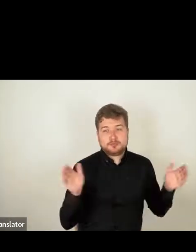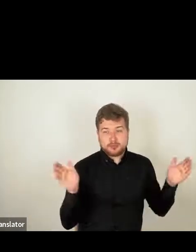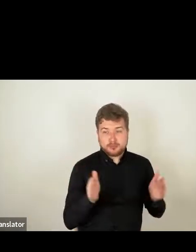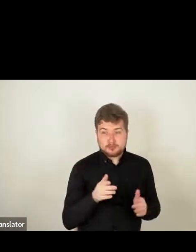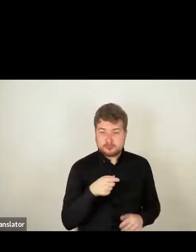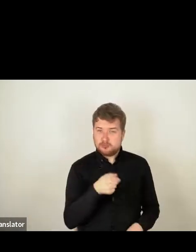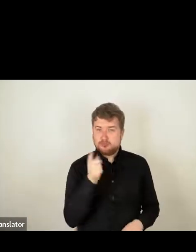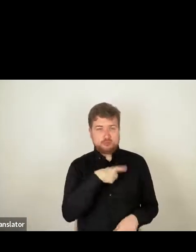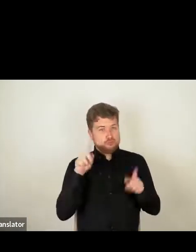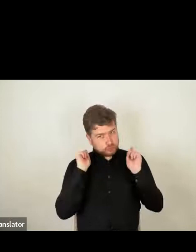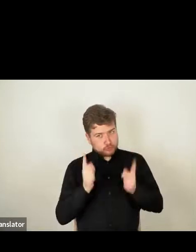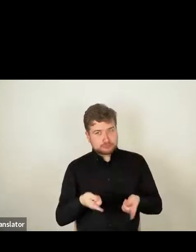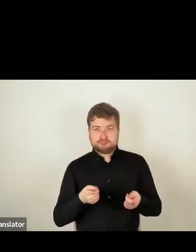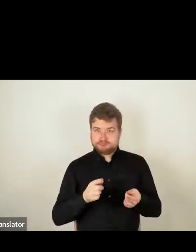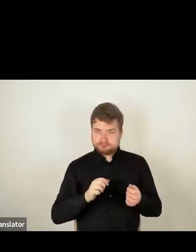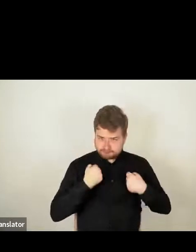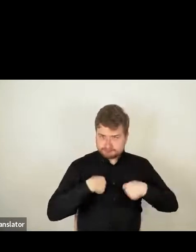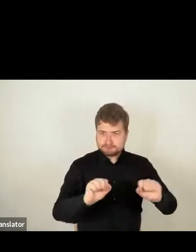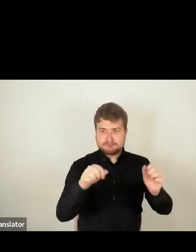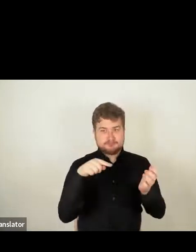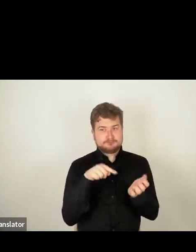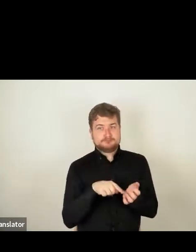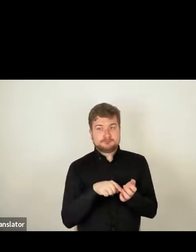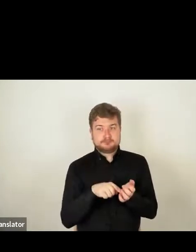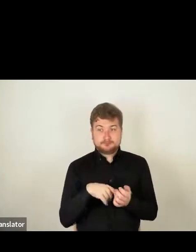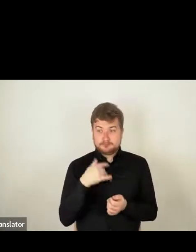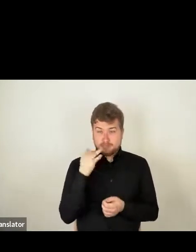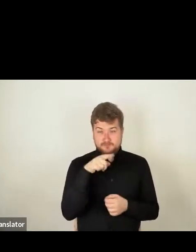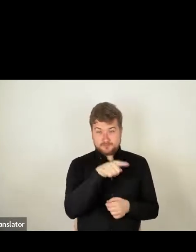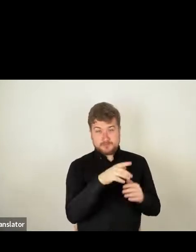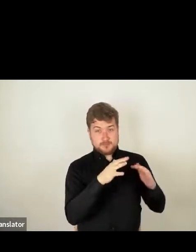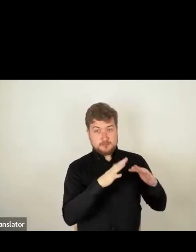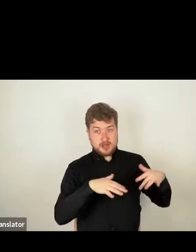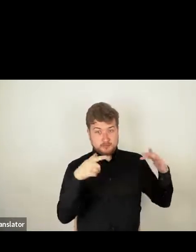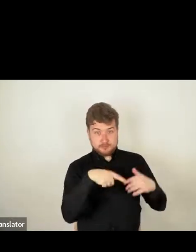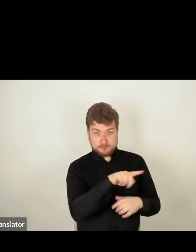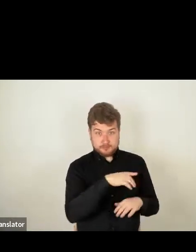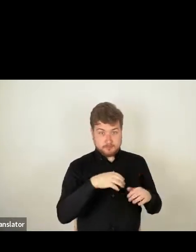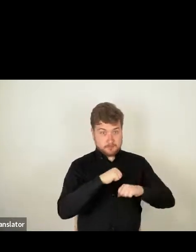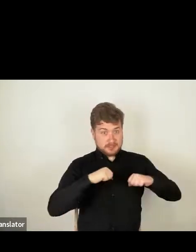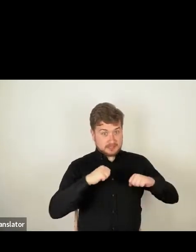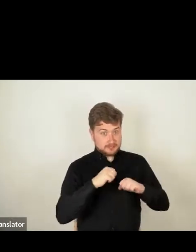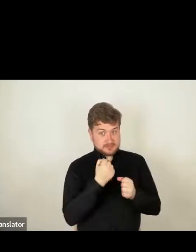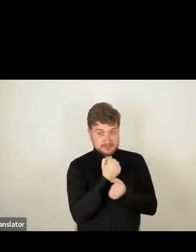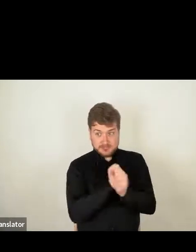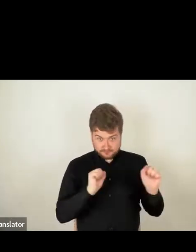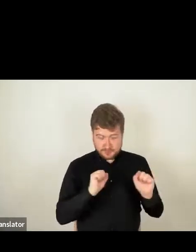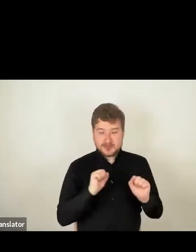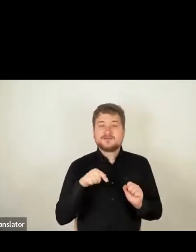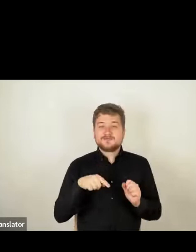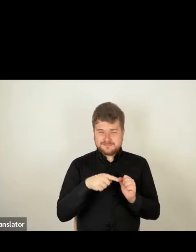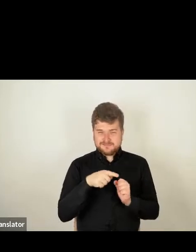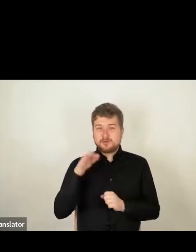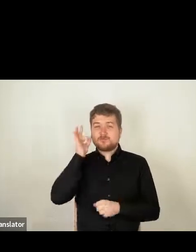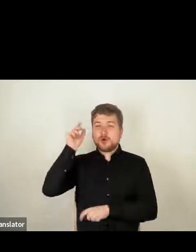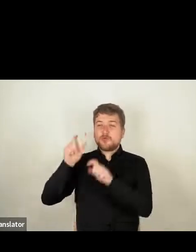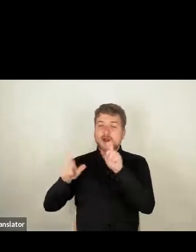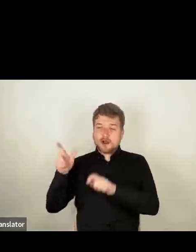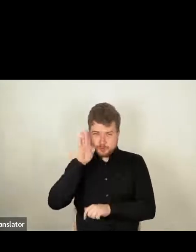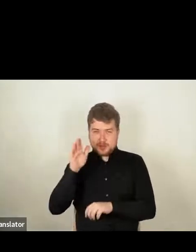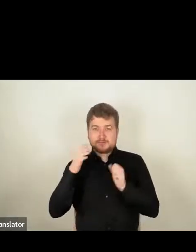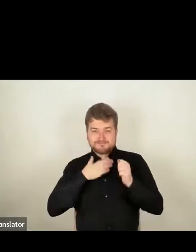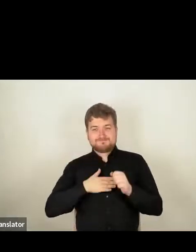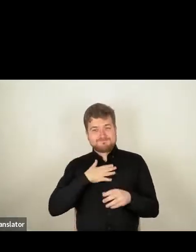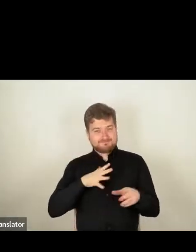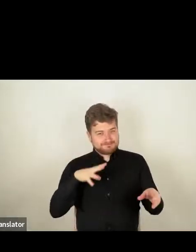that they are in a safe place, that they are collegial with all of the other members of Parliament who have got their backs and who respect them